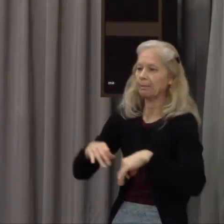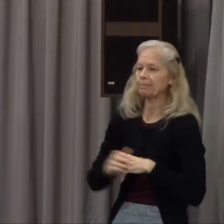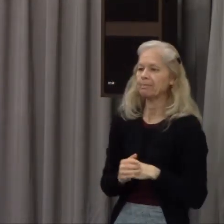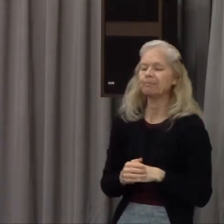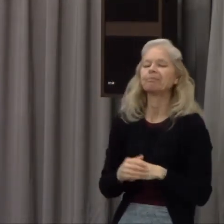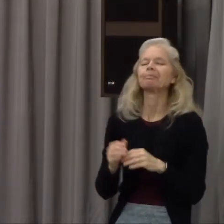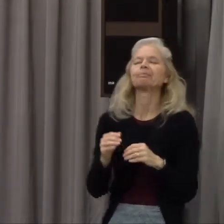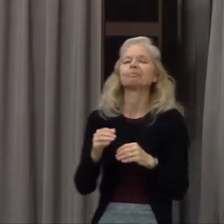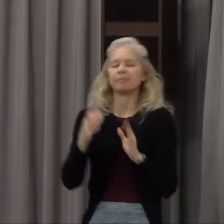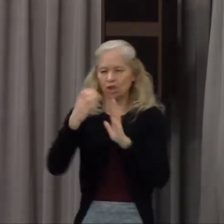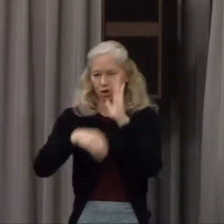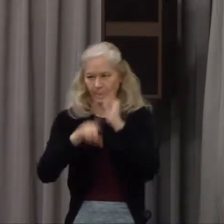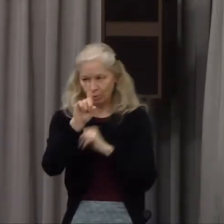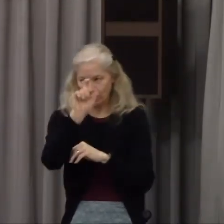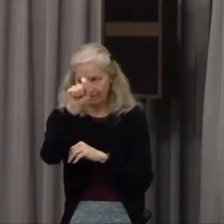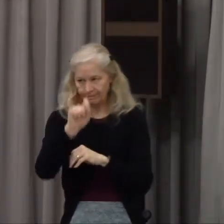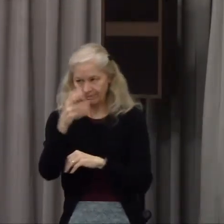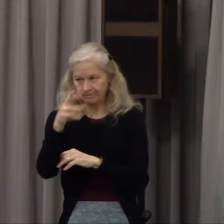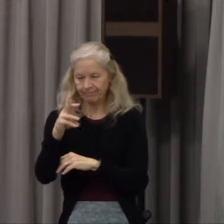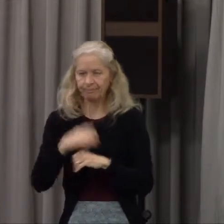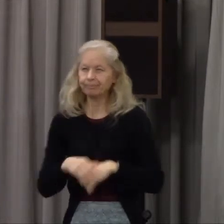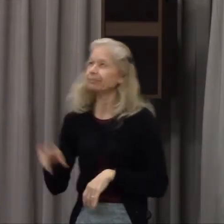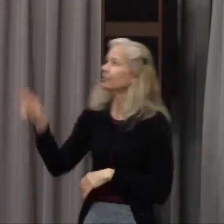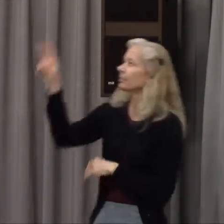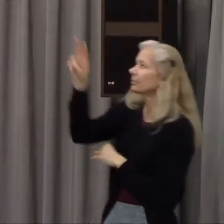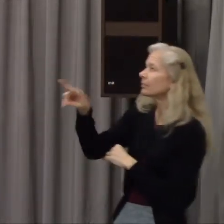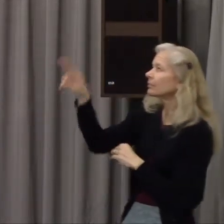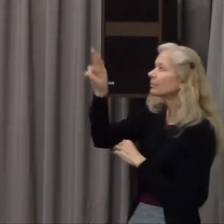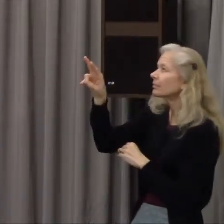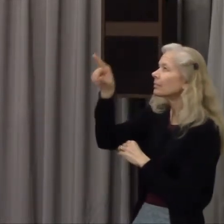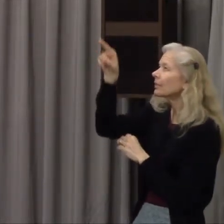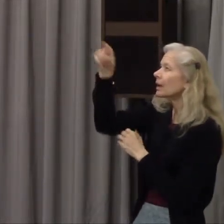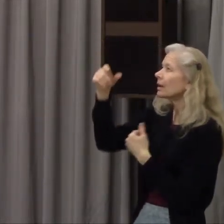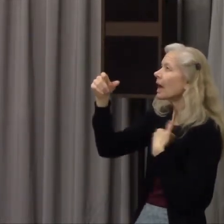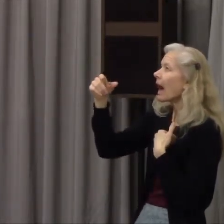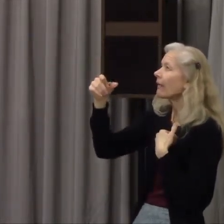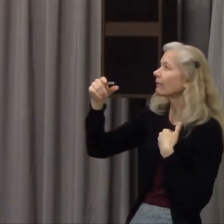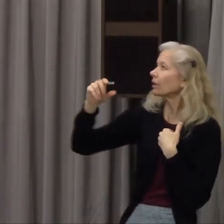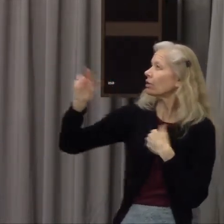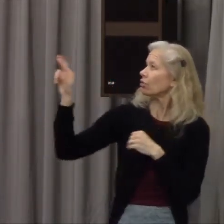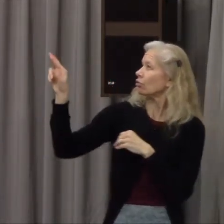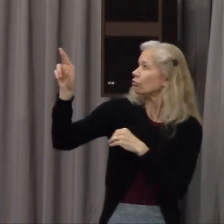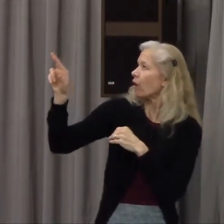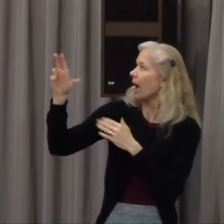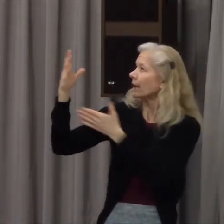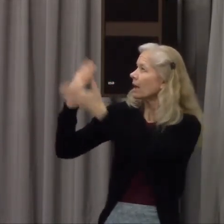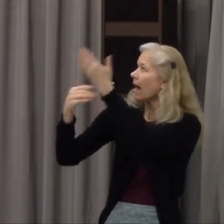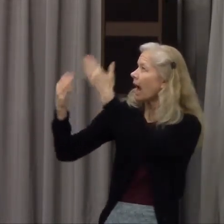1:16. He had in his right hand seven stars. Bible tells us that's the churches.